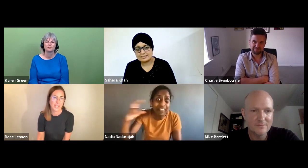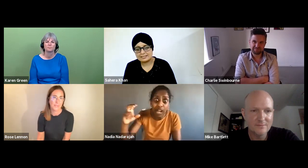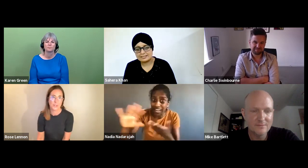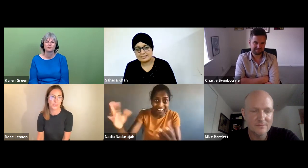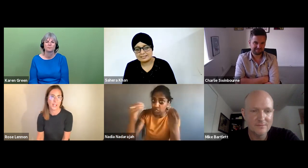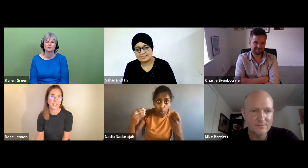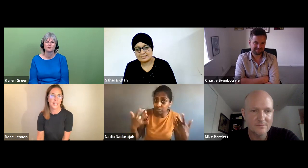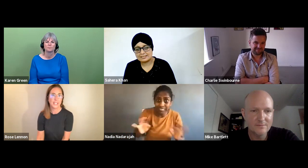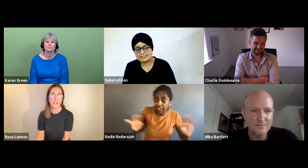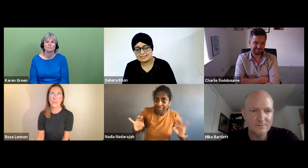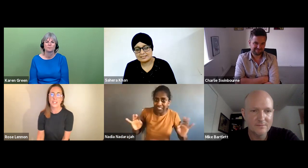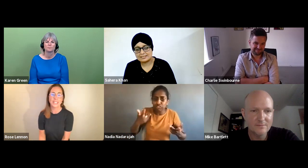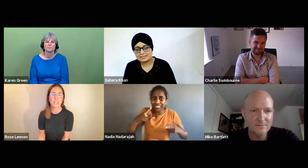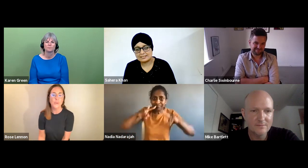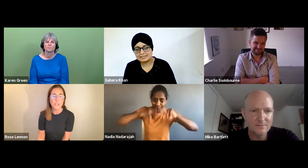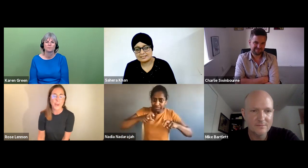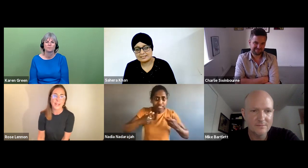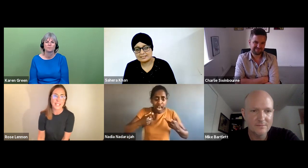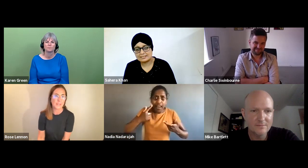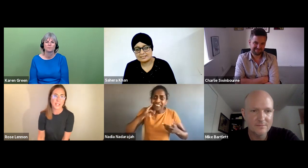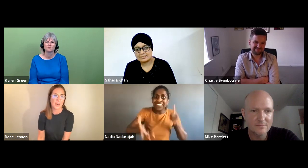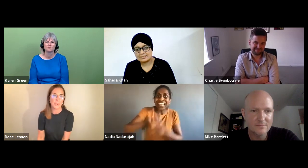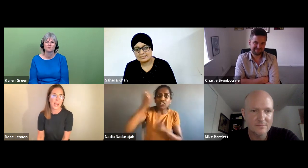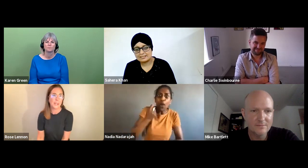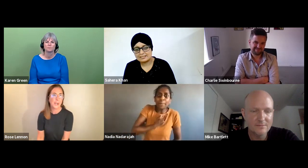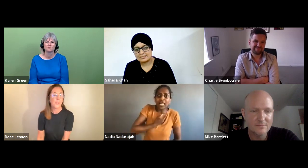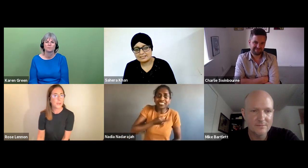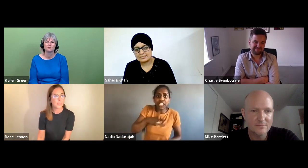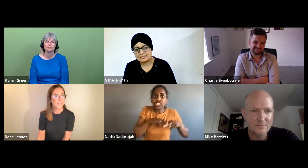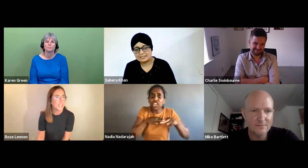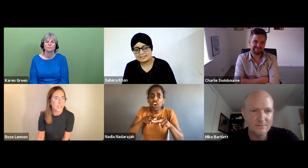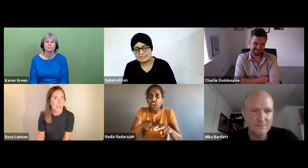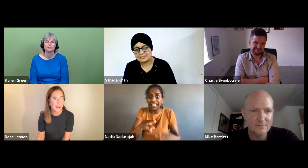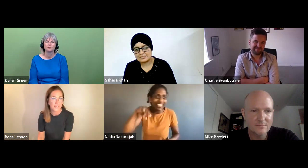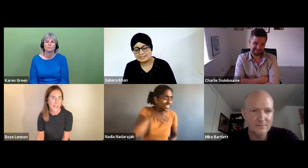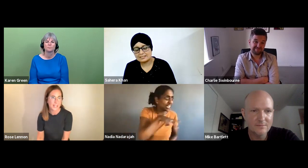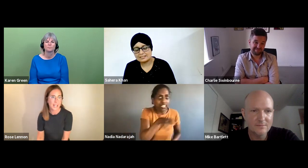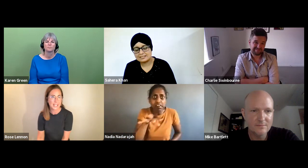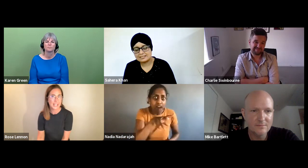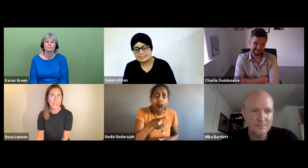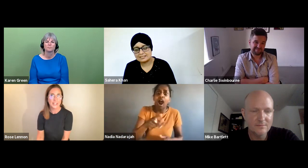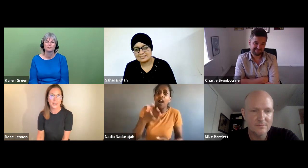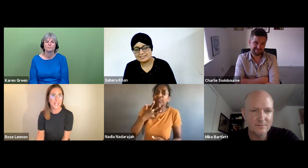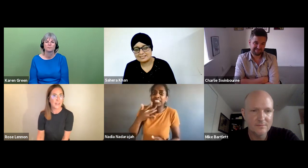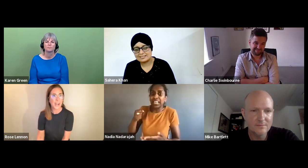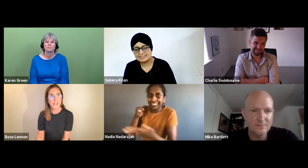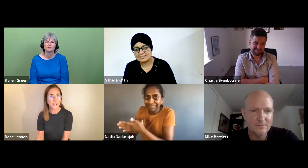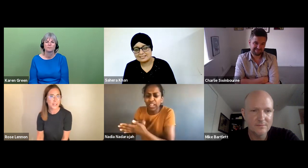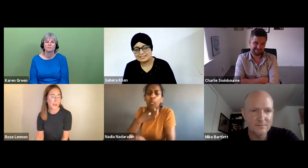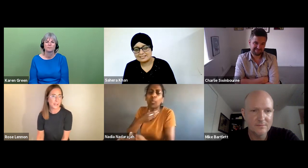deaf children, you know, it wasn't talked about in a deaf club about what the provisions are for us as, you know, deaf adults going on